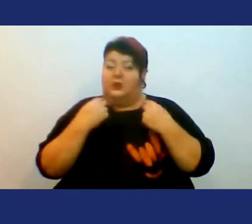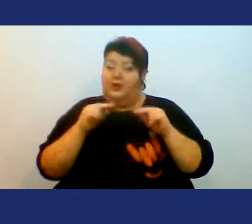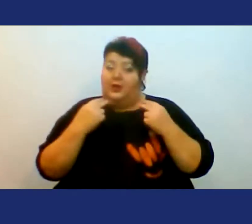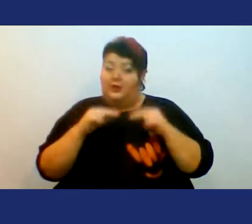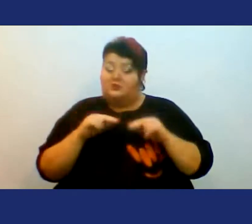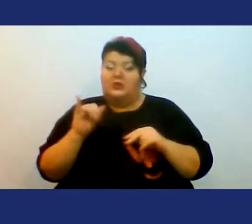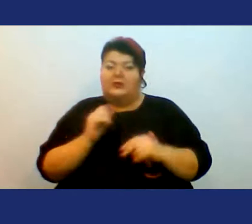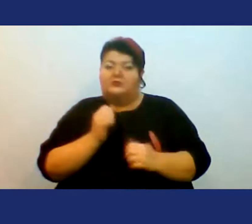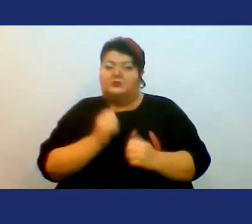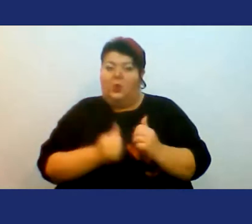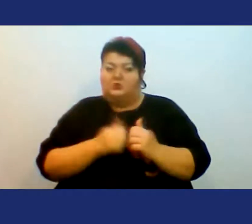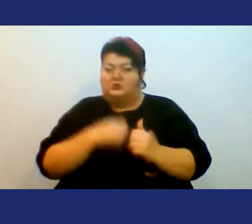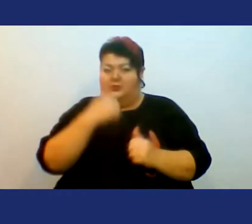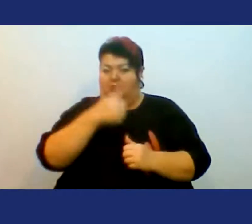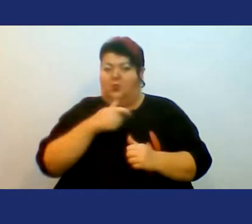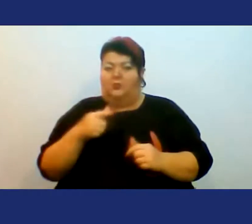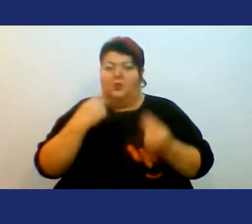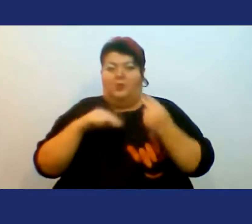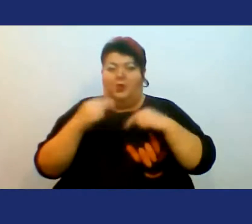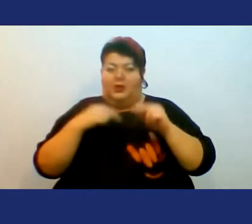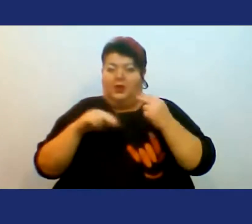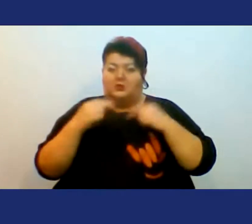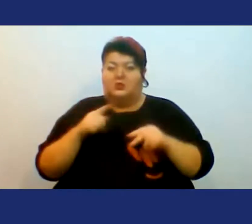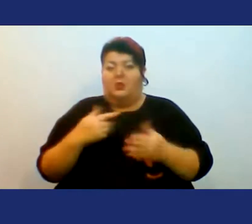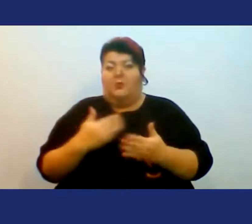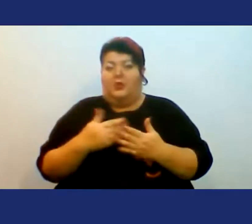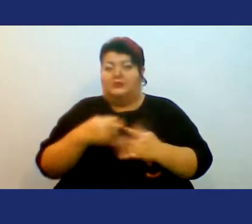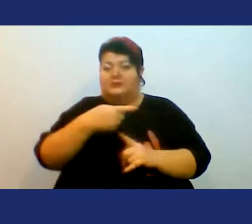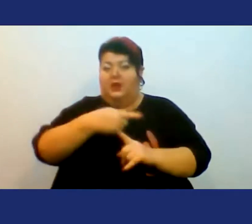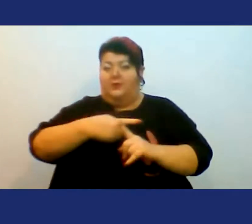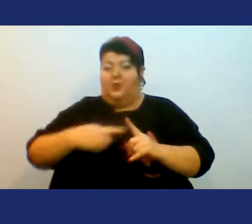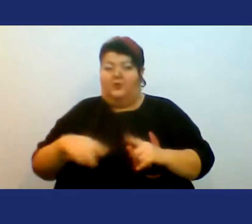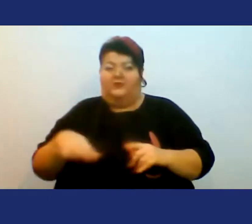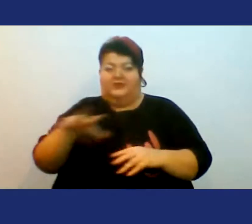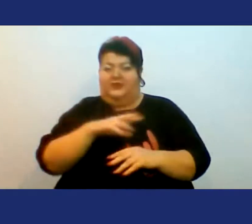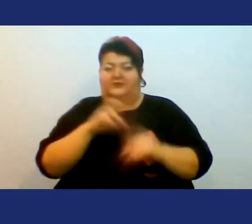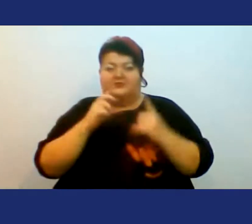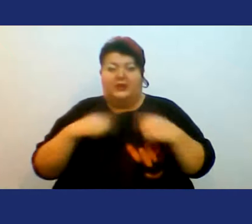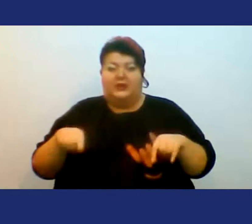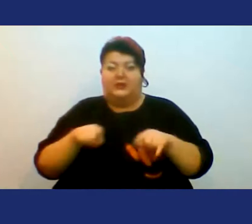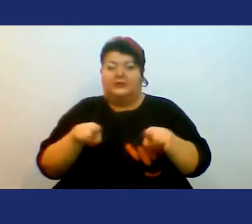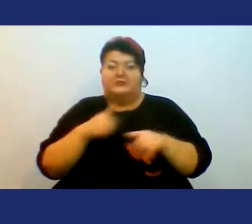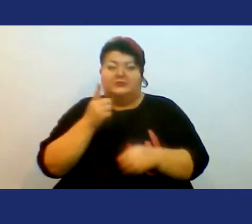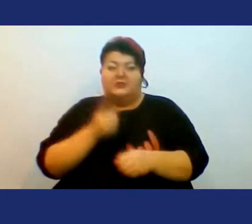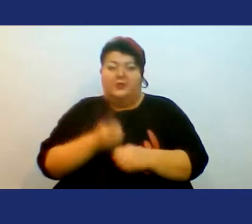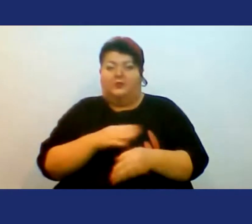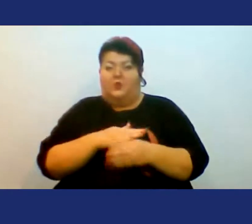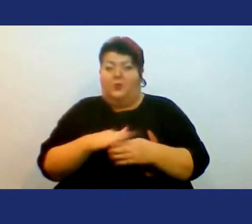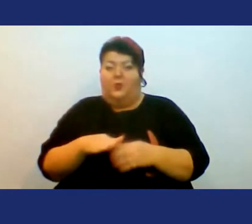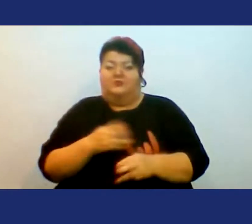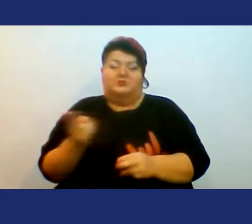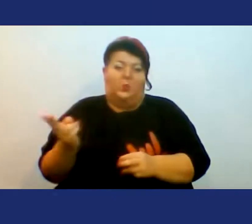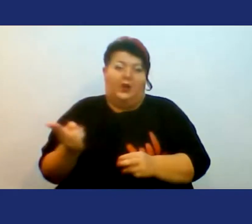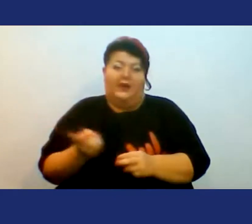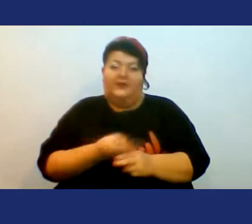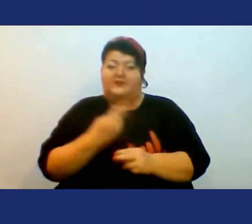the situation in the US is better. Such ban has been lifted a long time ago. In